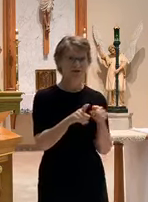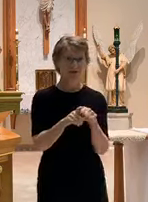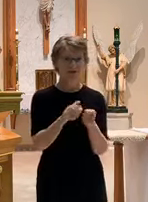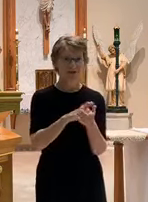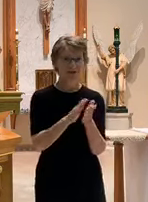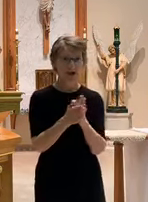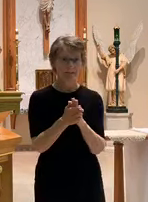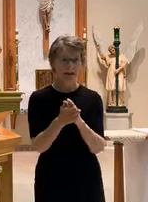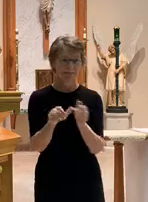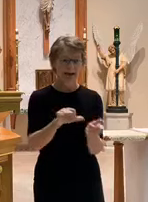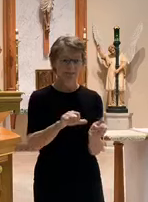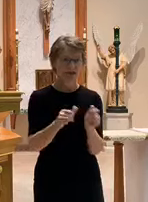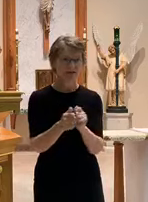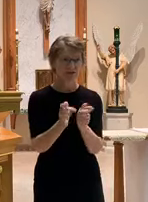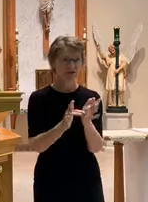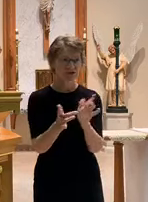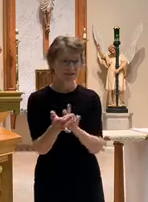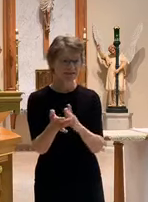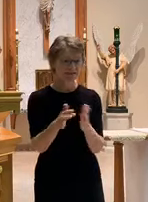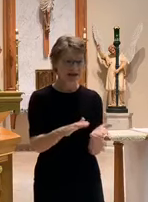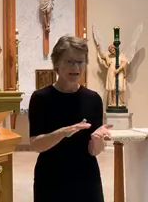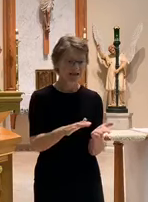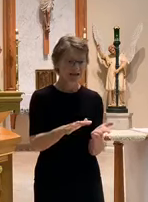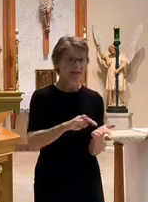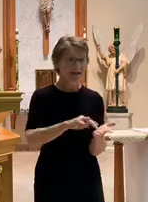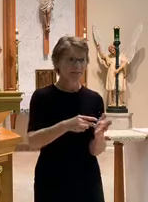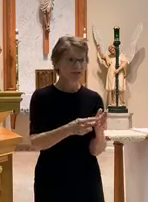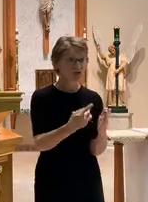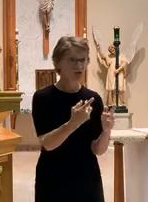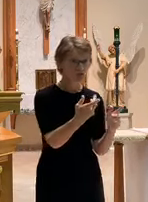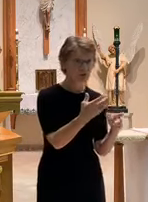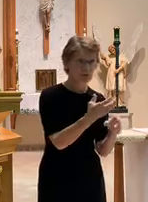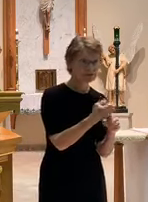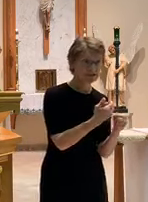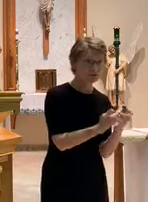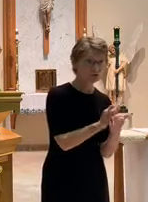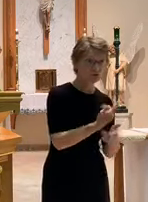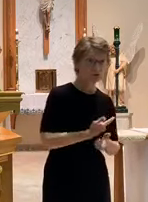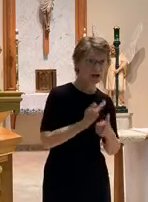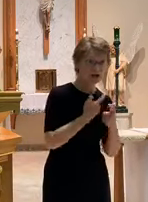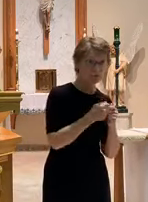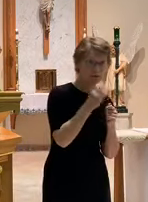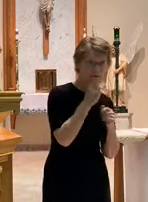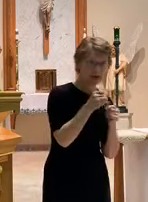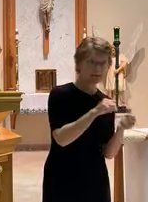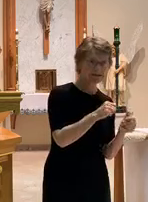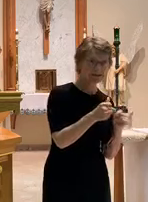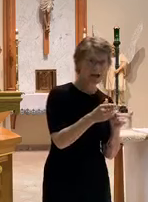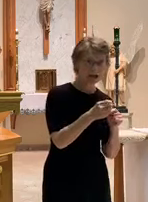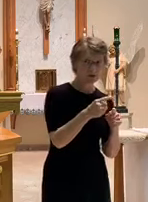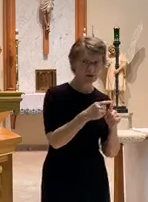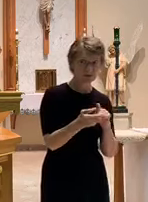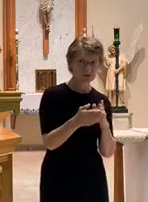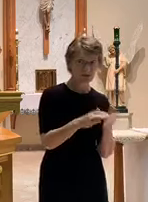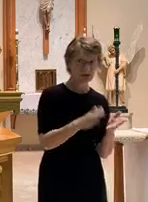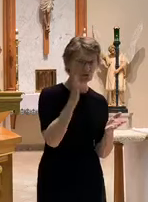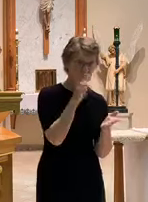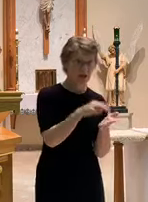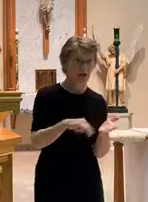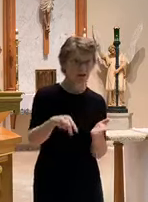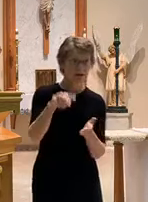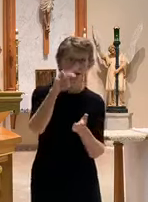his death, we have received a new life. We must live as Christians, as